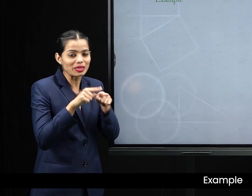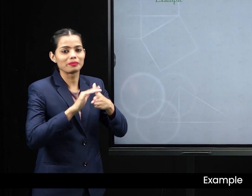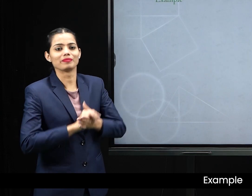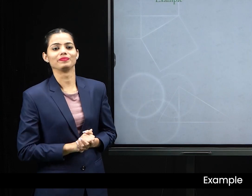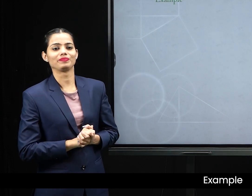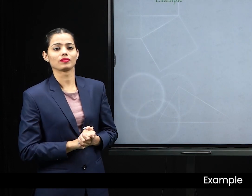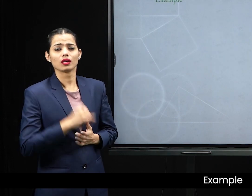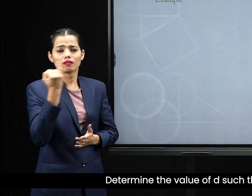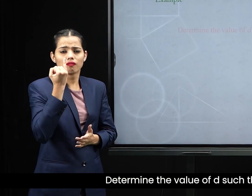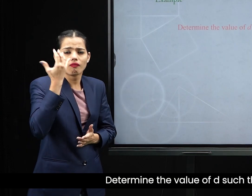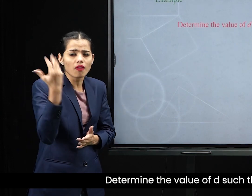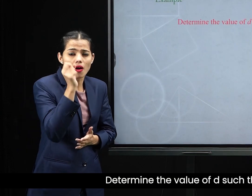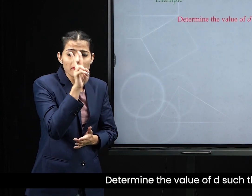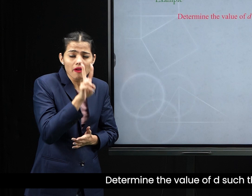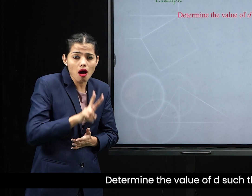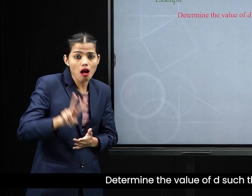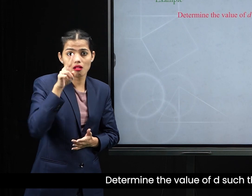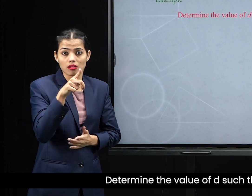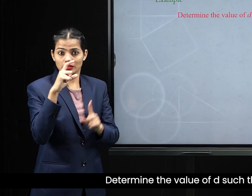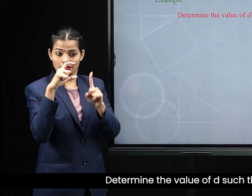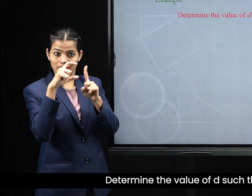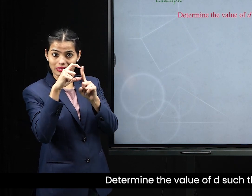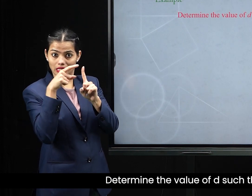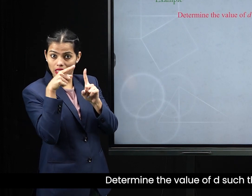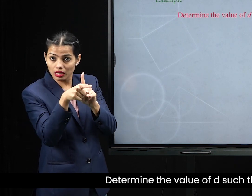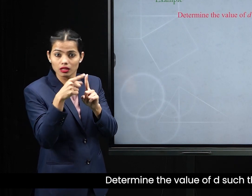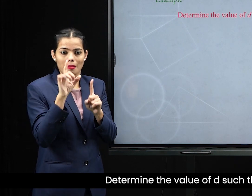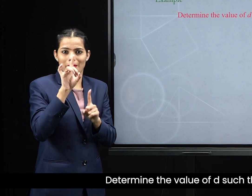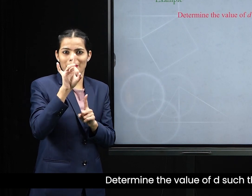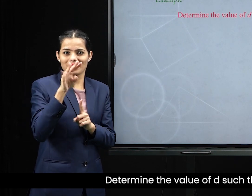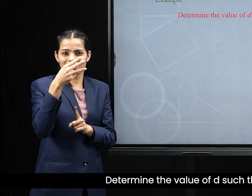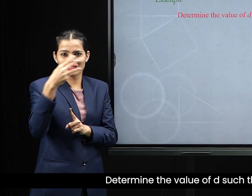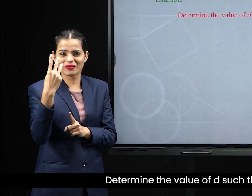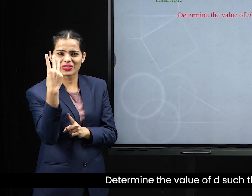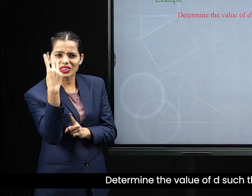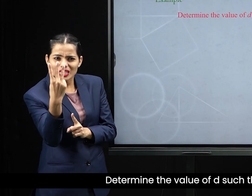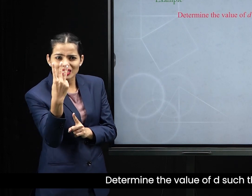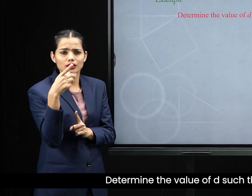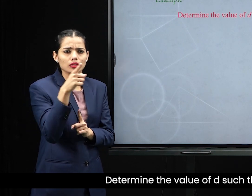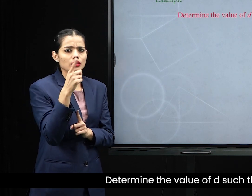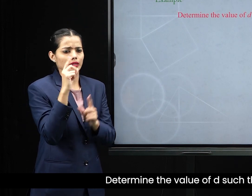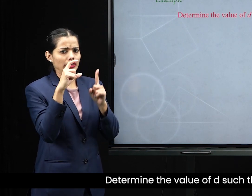Example, determine the value of d such that 15 is equal to 3 mod